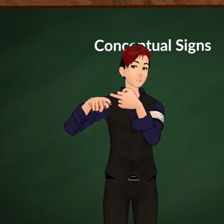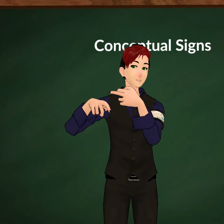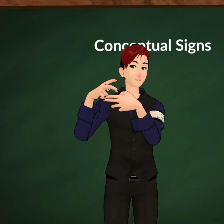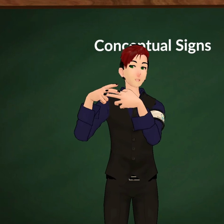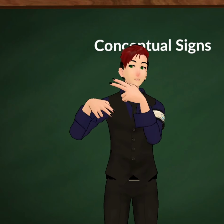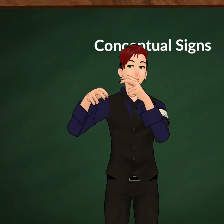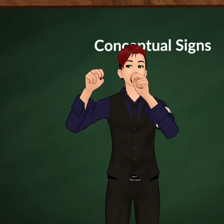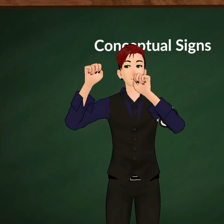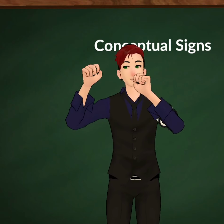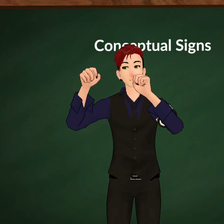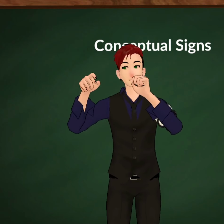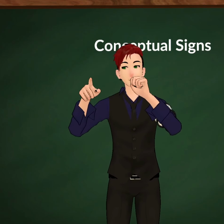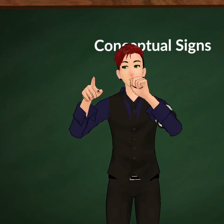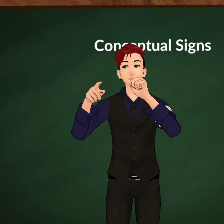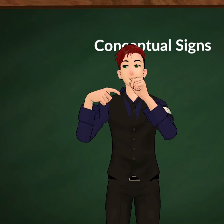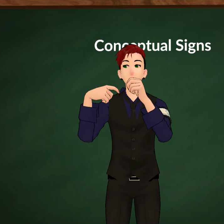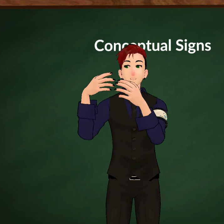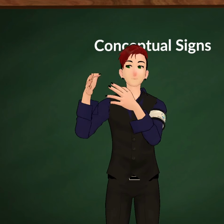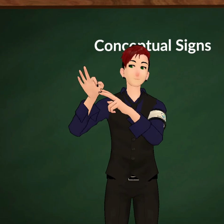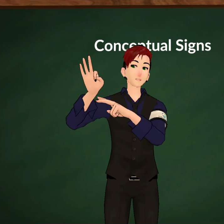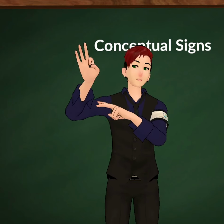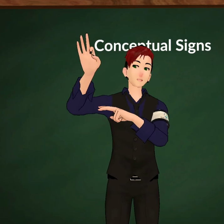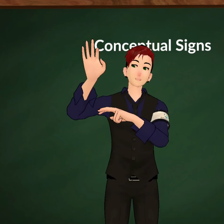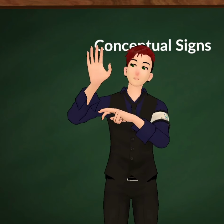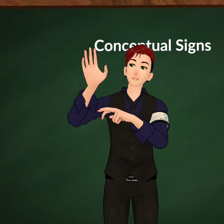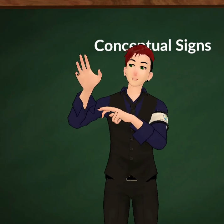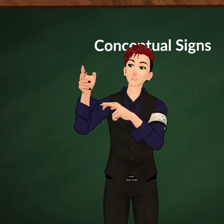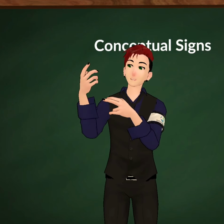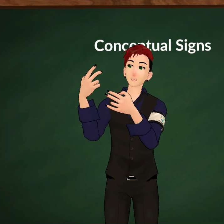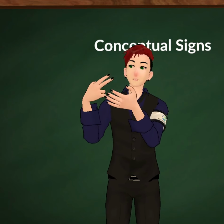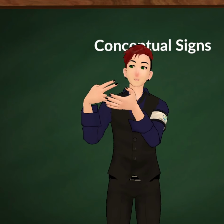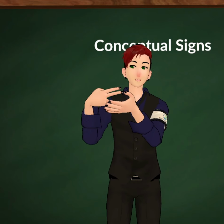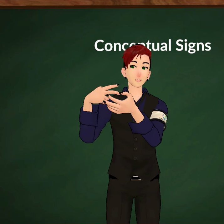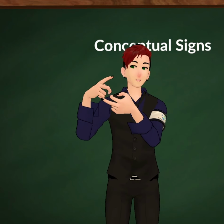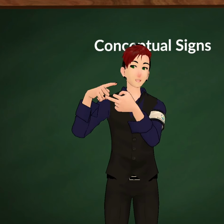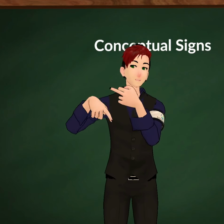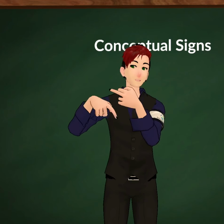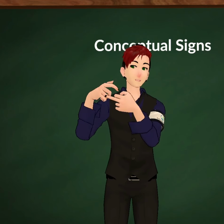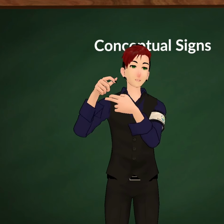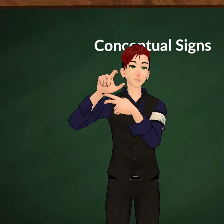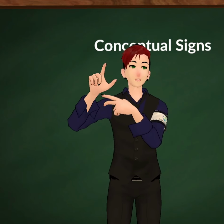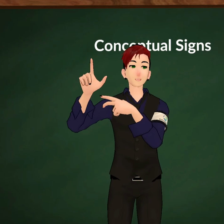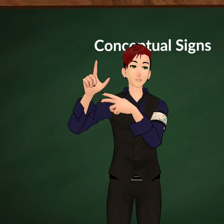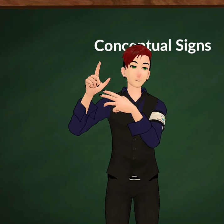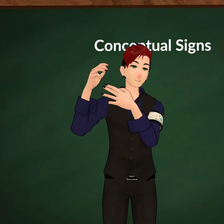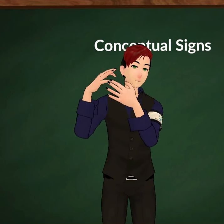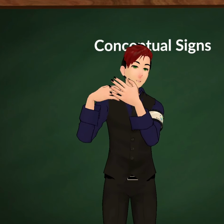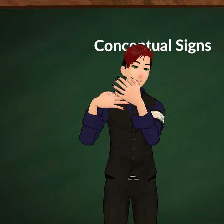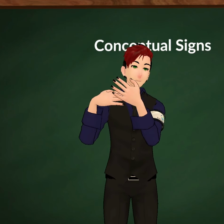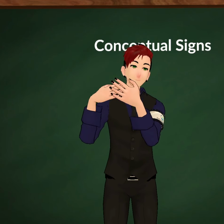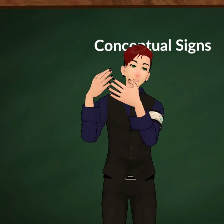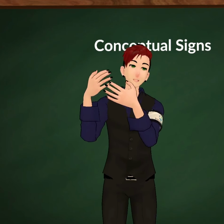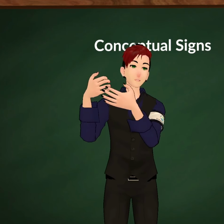bit about what kinds of lessons he's teaching. I might be like, hey, can we like collaborate about a classifier lesson? Because that might